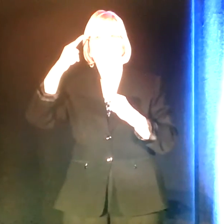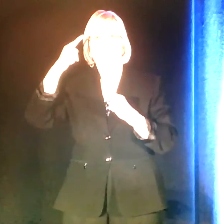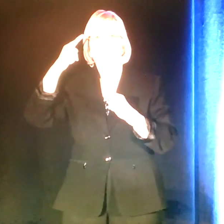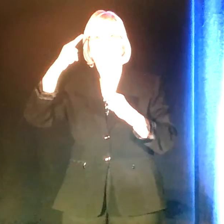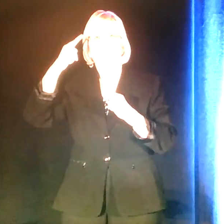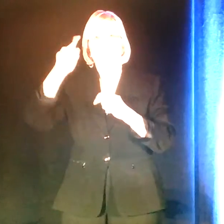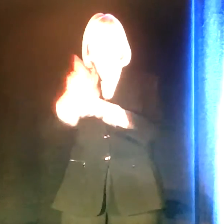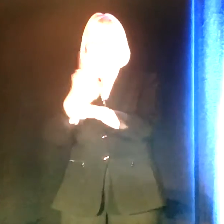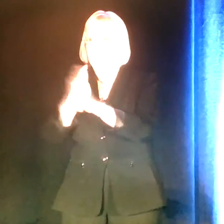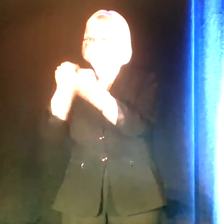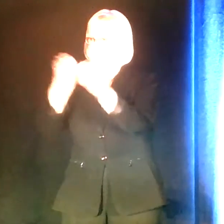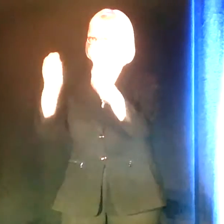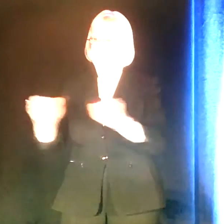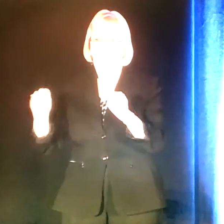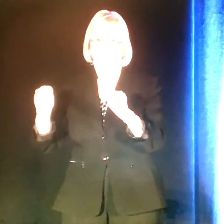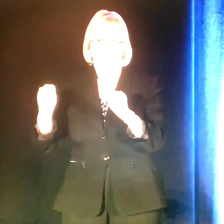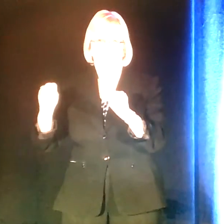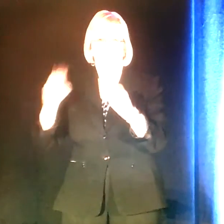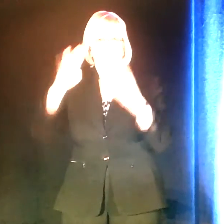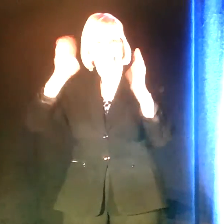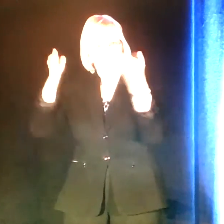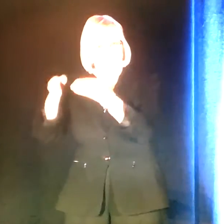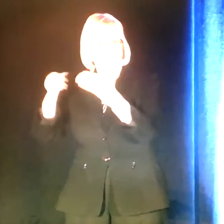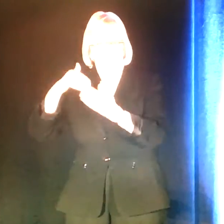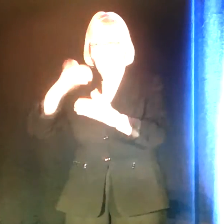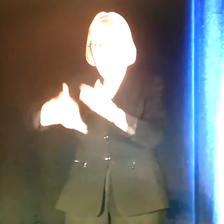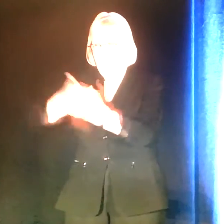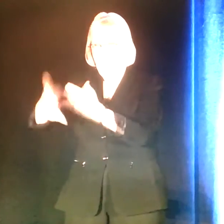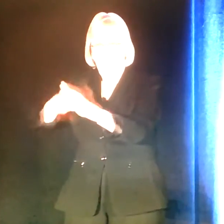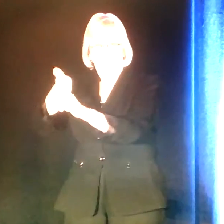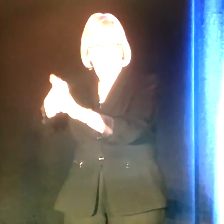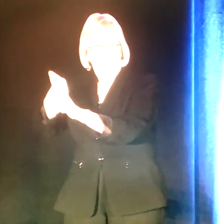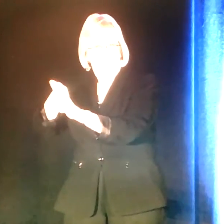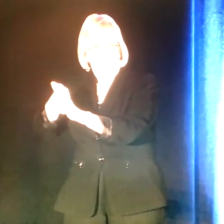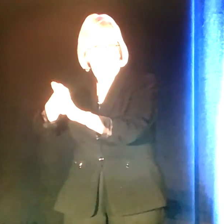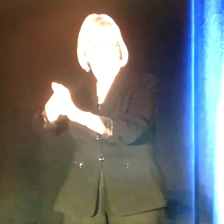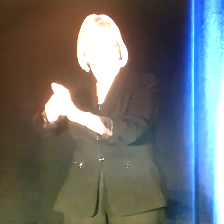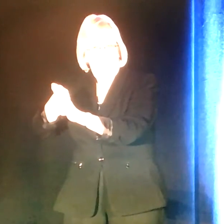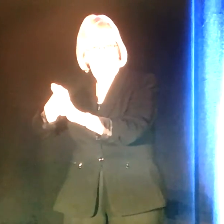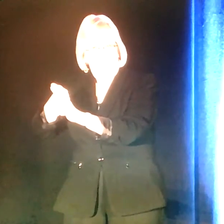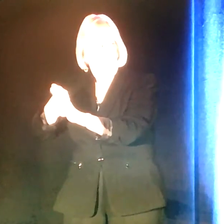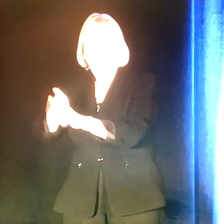If we think about the protocol and using the system, we can focus on the process itself.